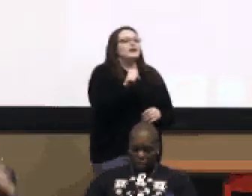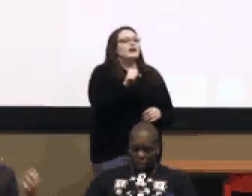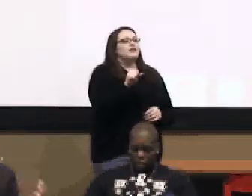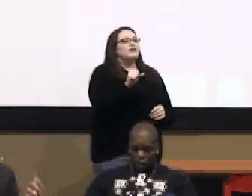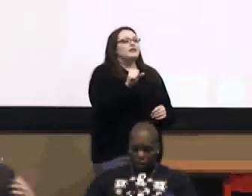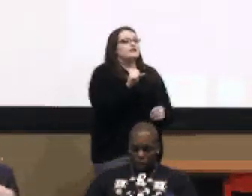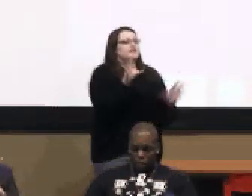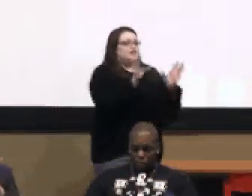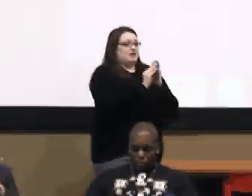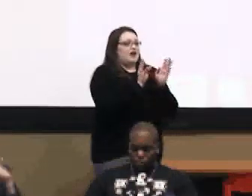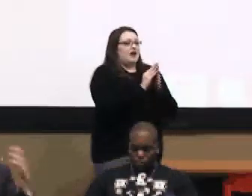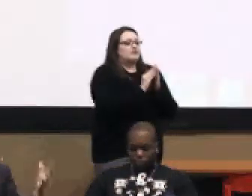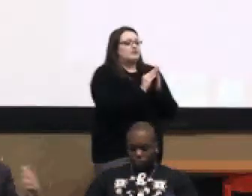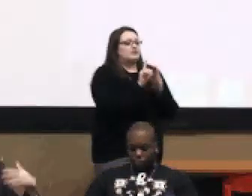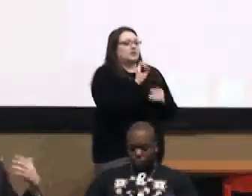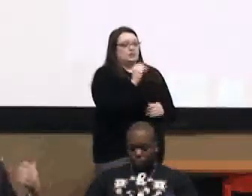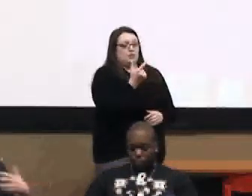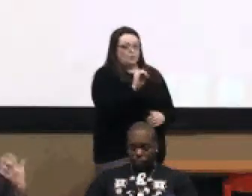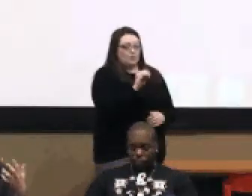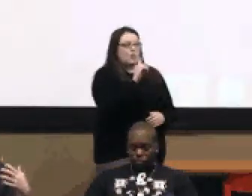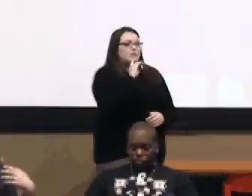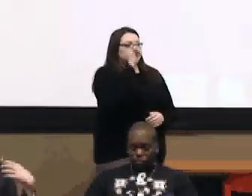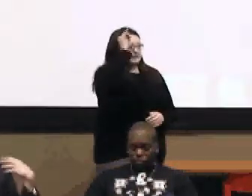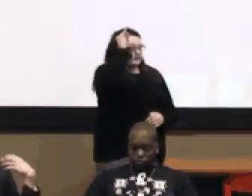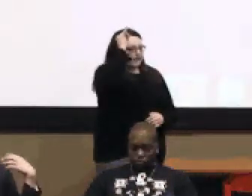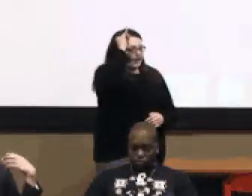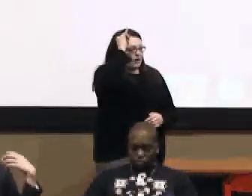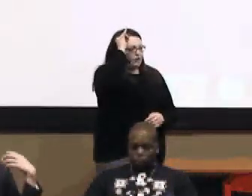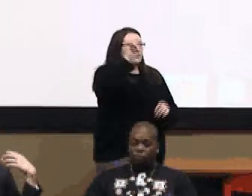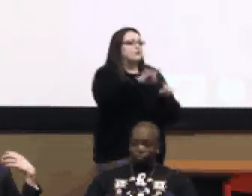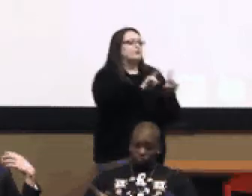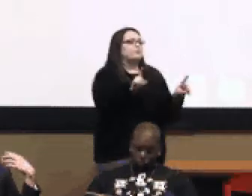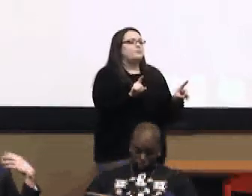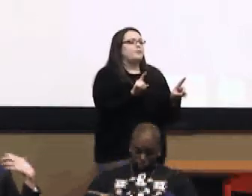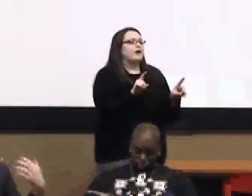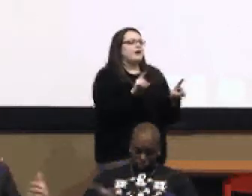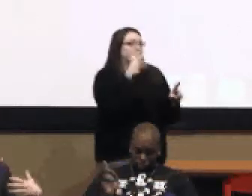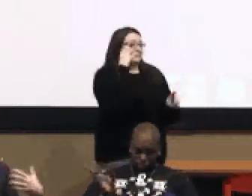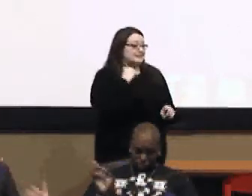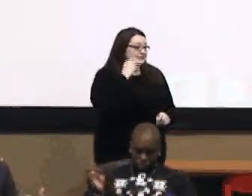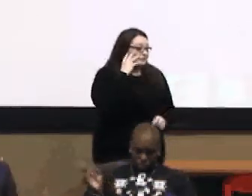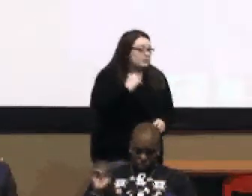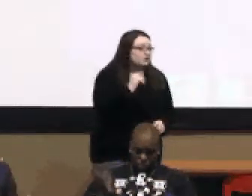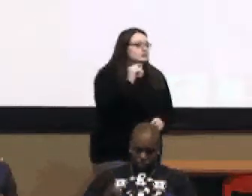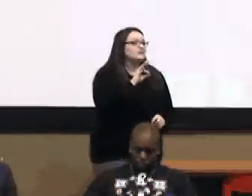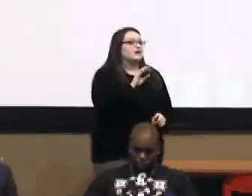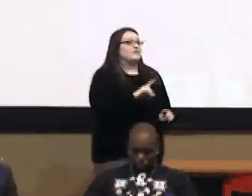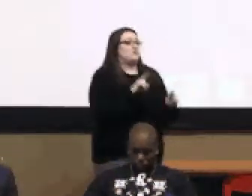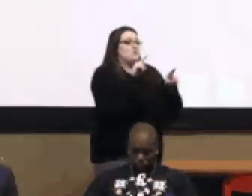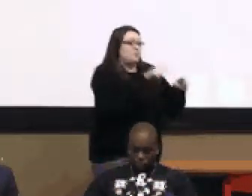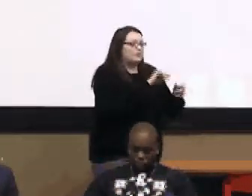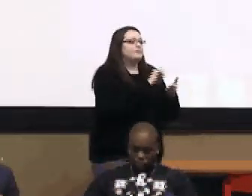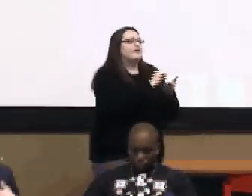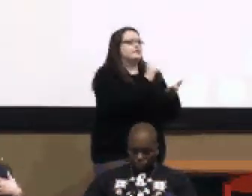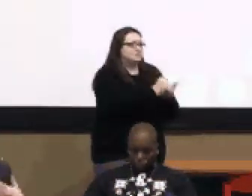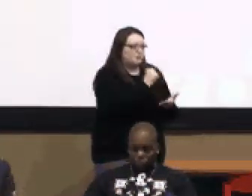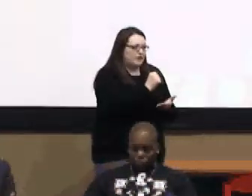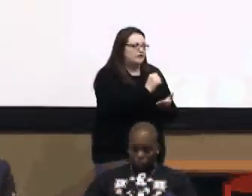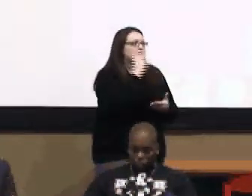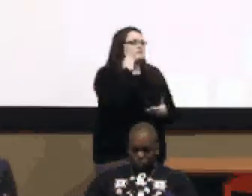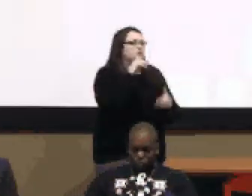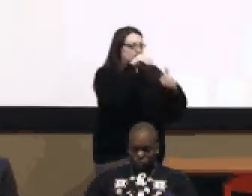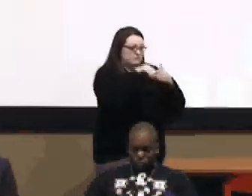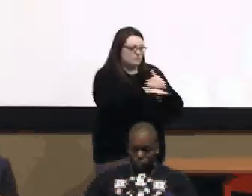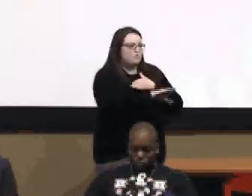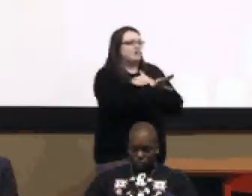The conference is, the logo is the cow, but the experience of being there is the brand, right? It's the experience of